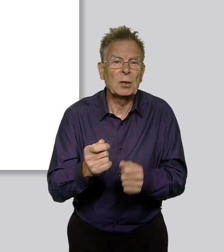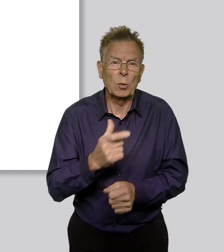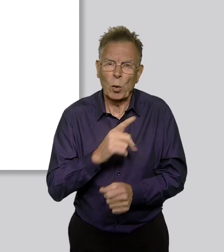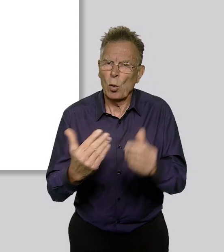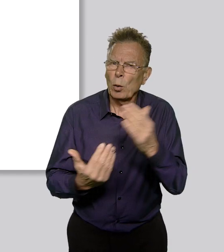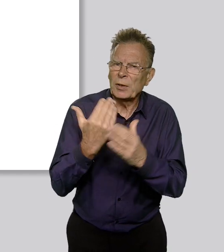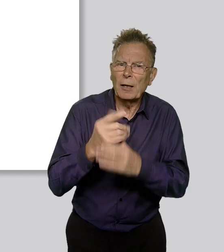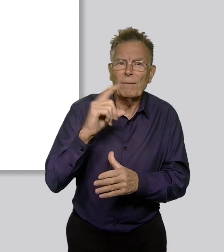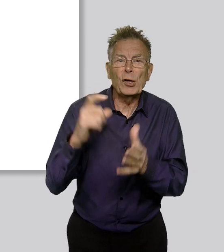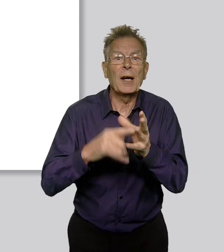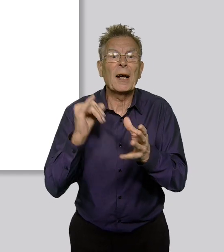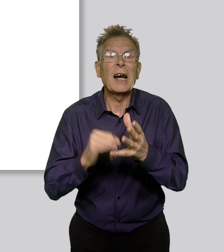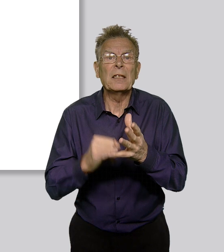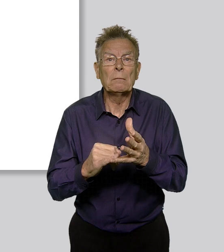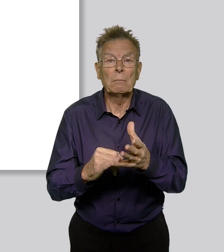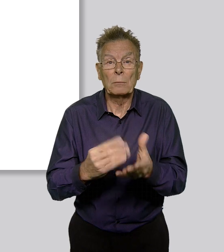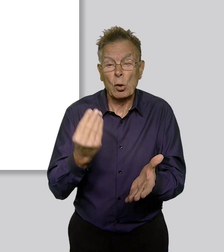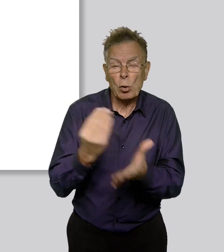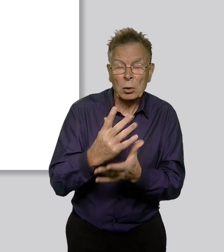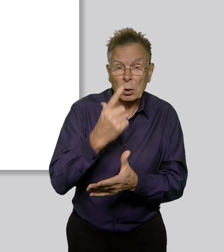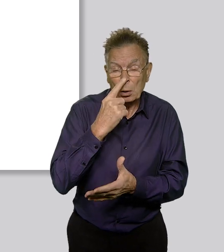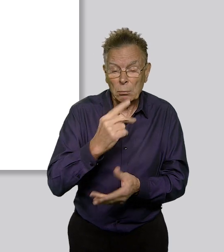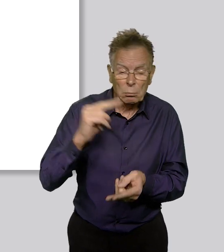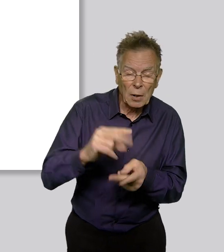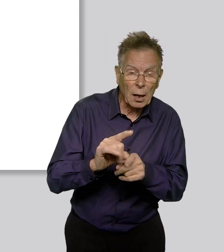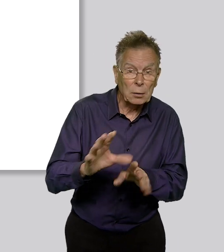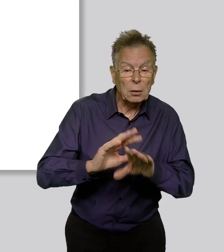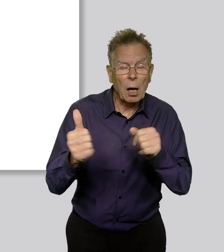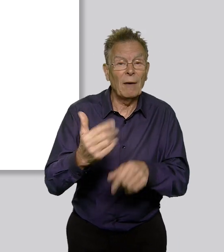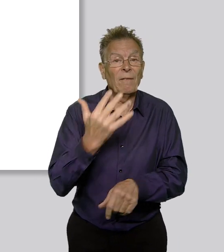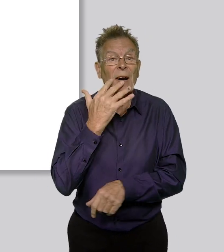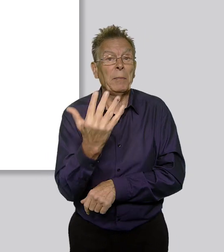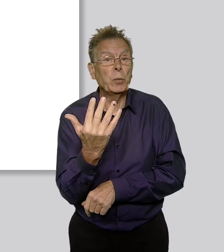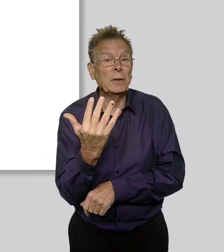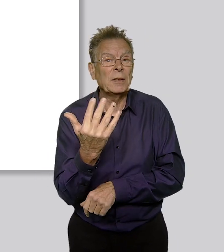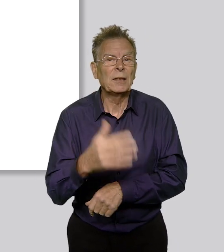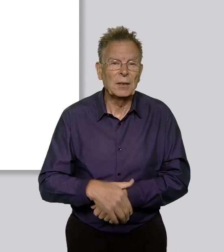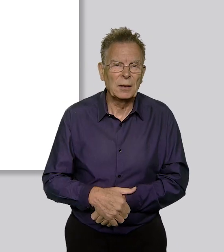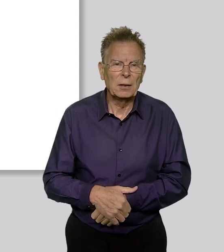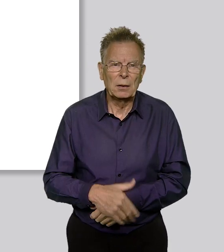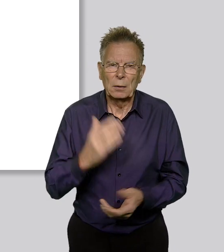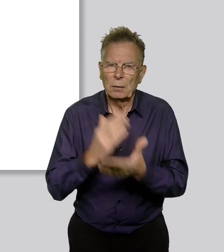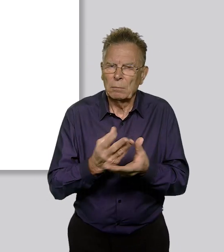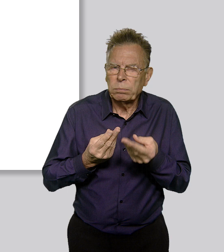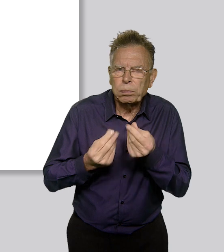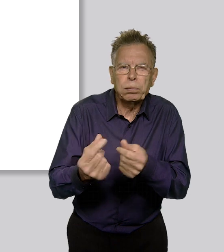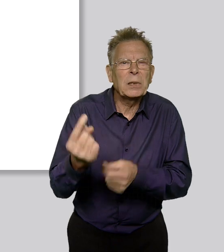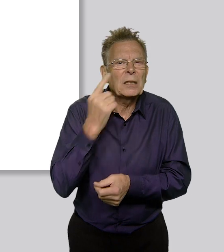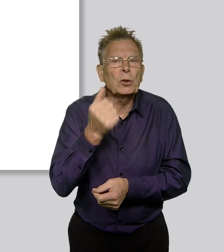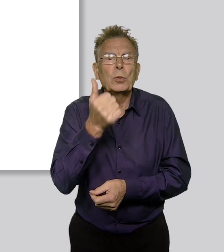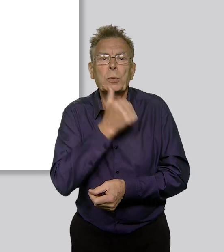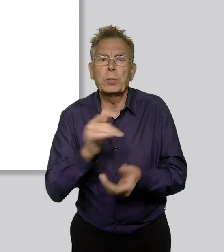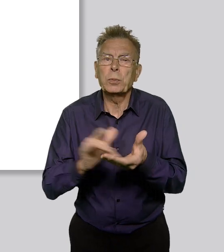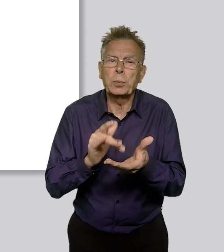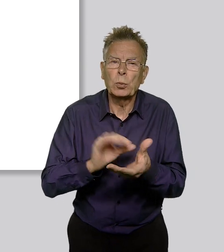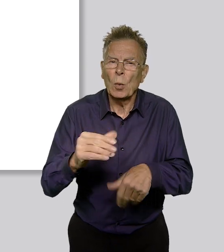honest auction, where upgrades to first class can cost from as little as £5. It's completely seamless